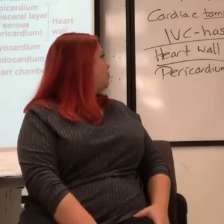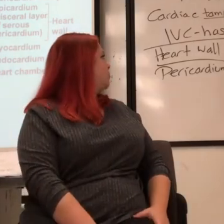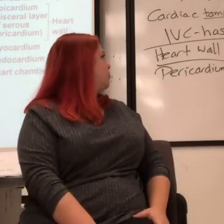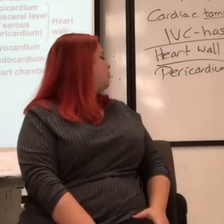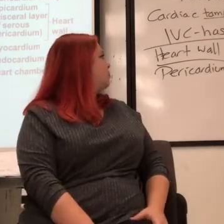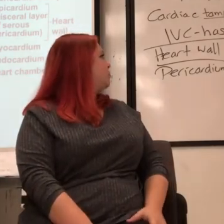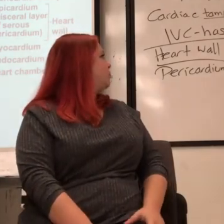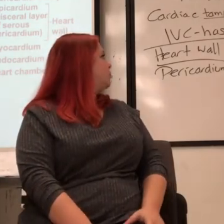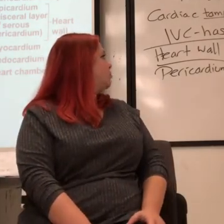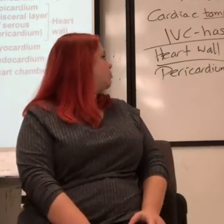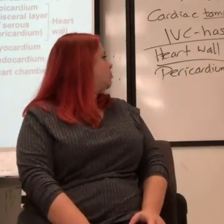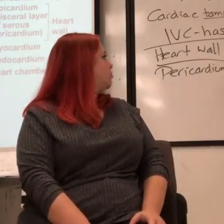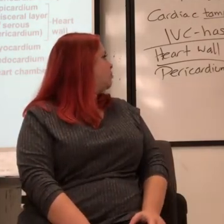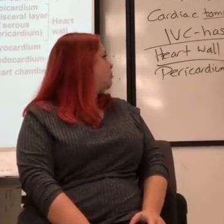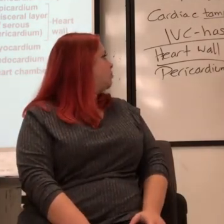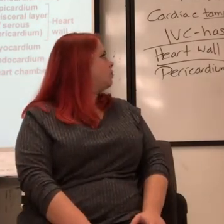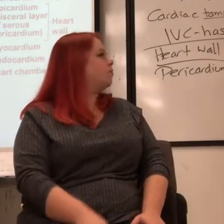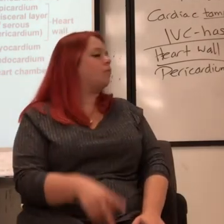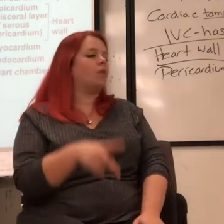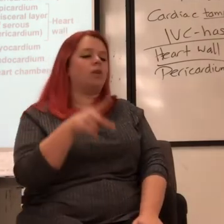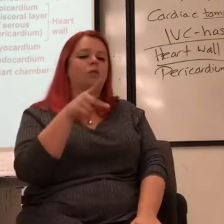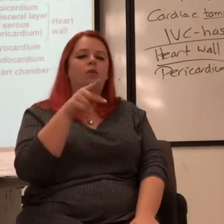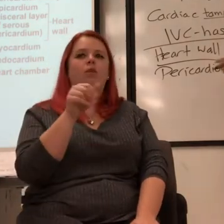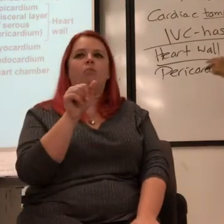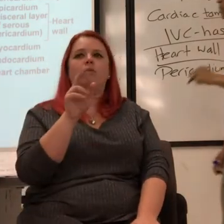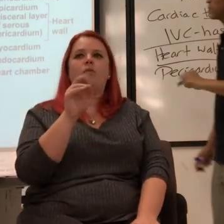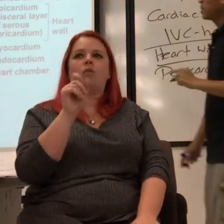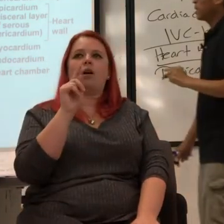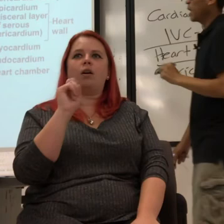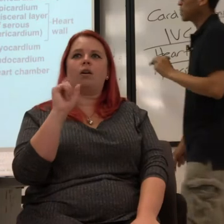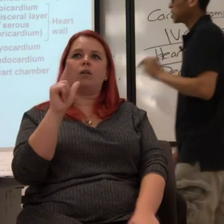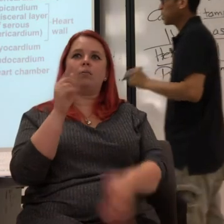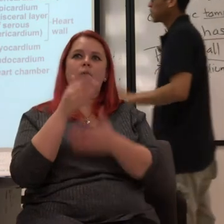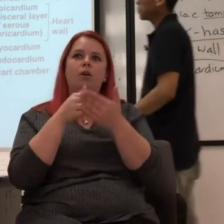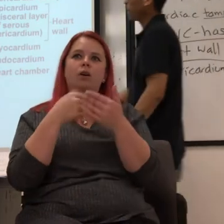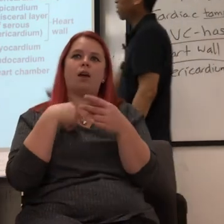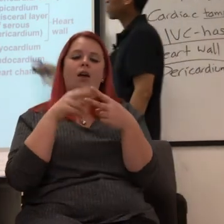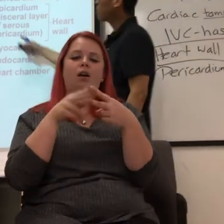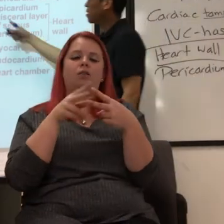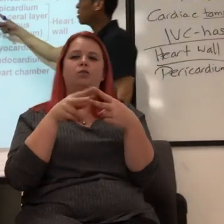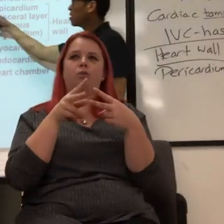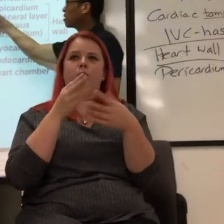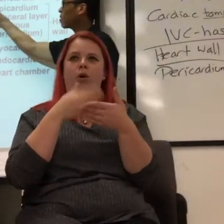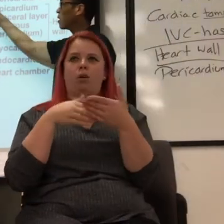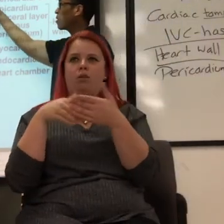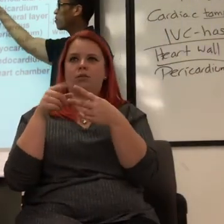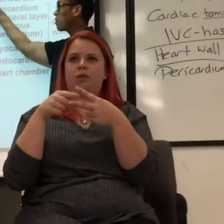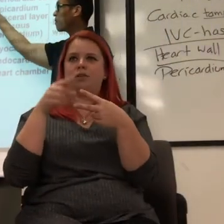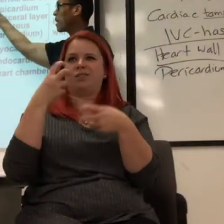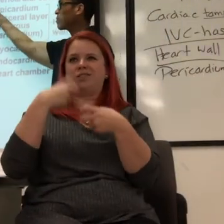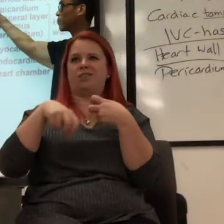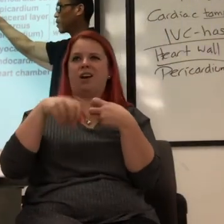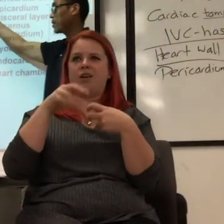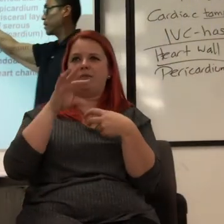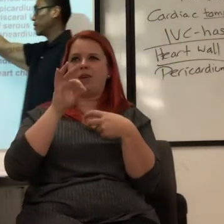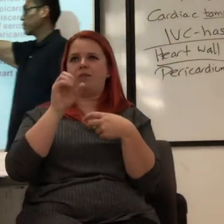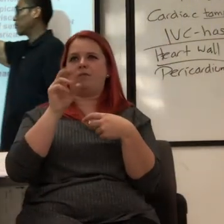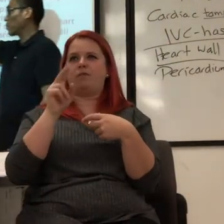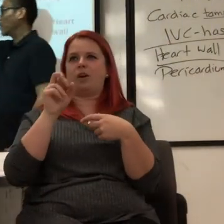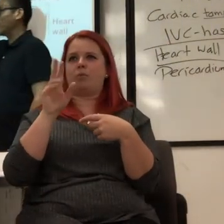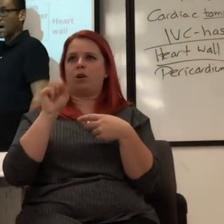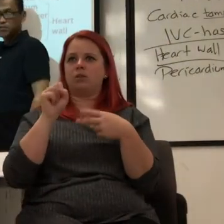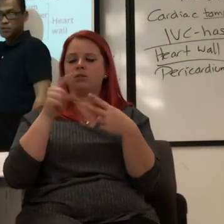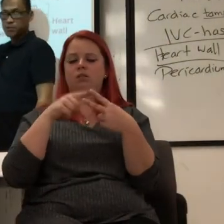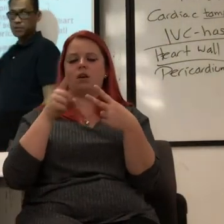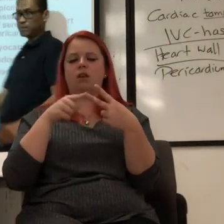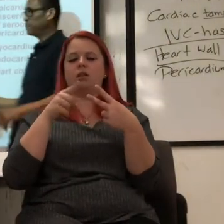The parietal part has a tough fibrous part and a serous part. Right here and here. The fibrous part